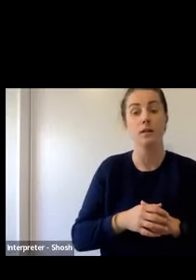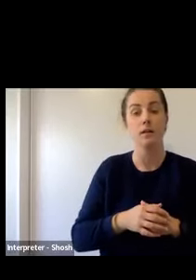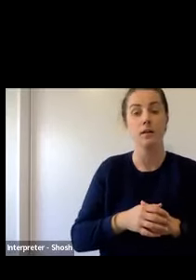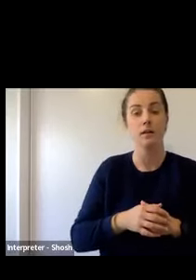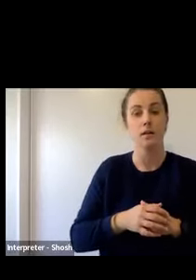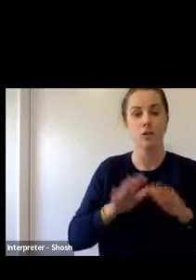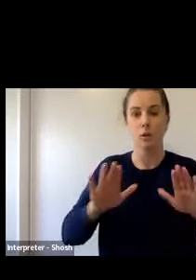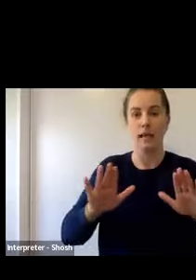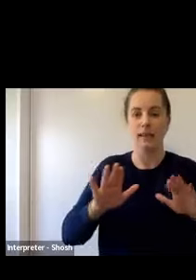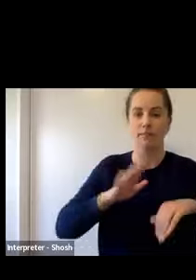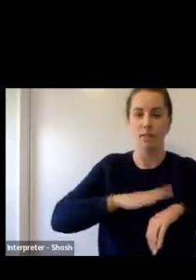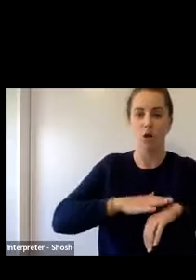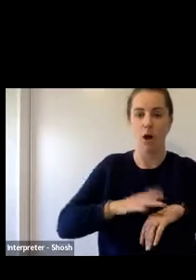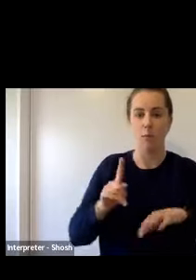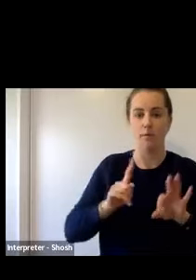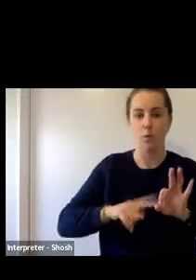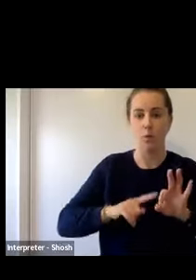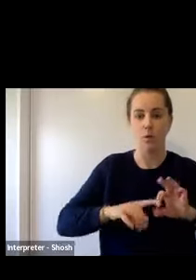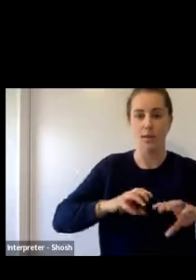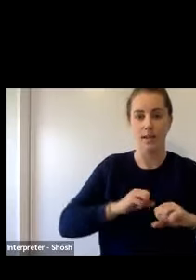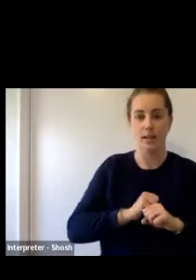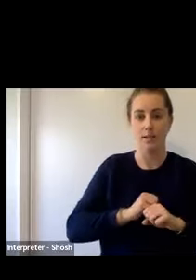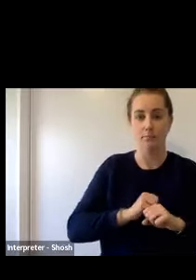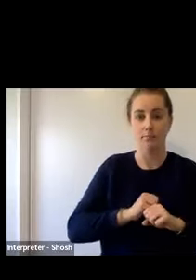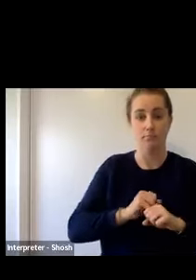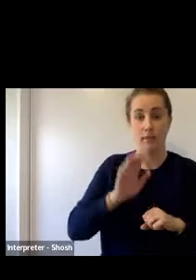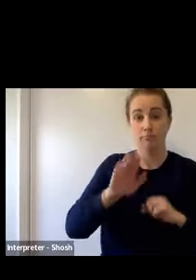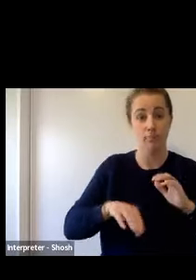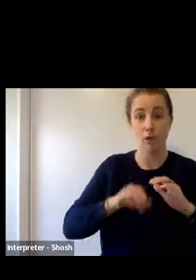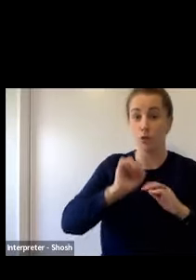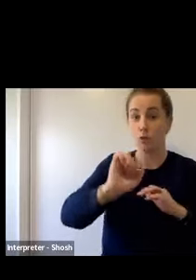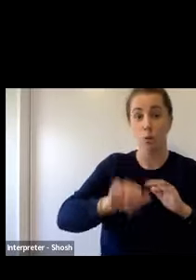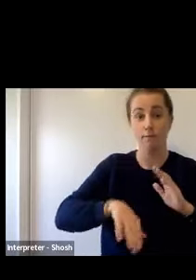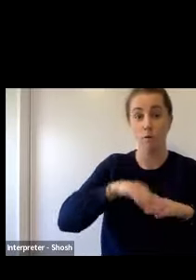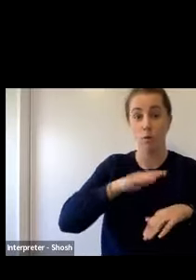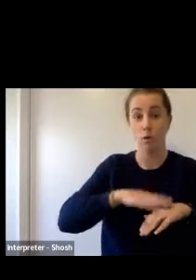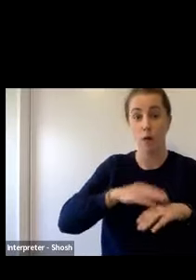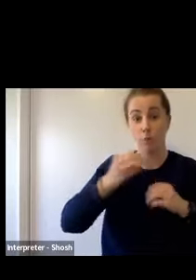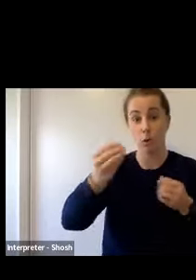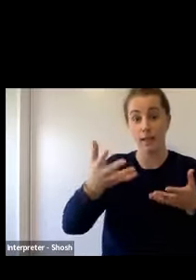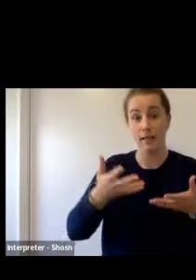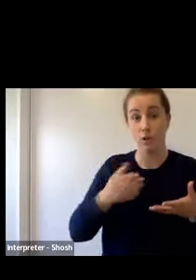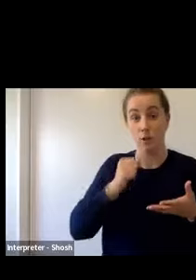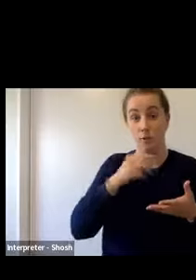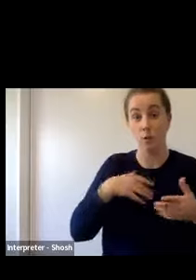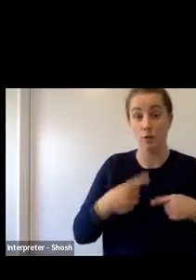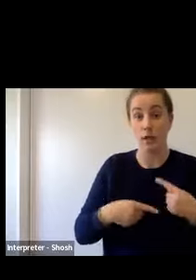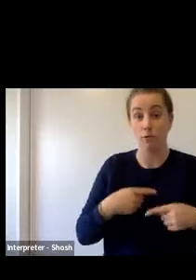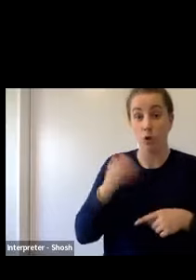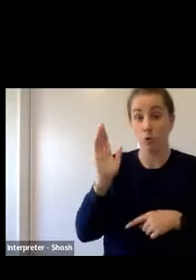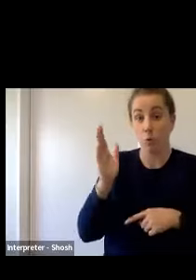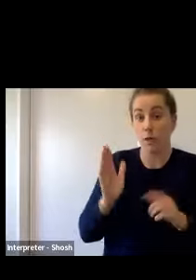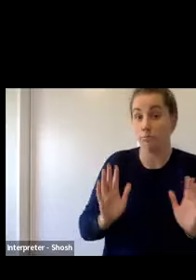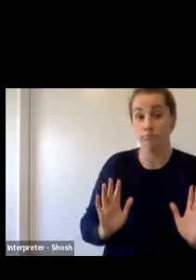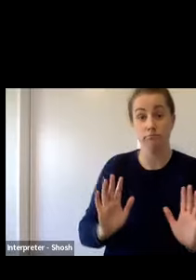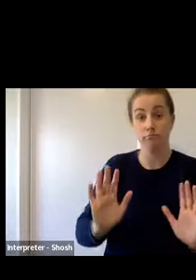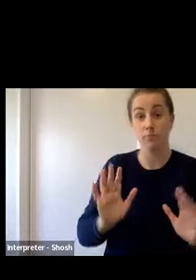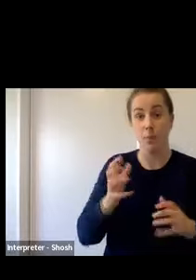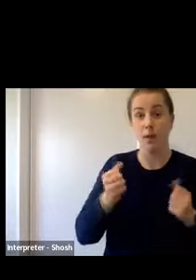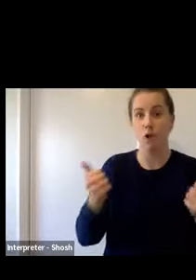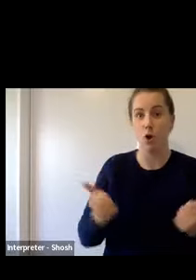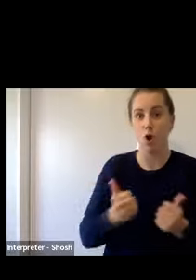to leave some time for questioning. It's your time entirely, so please let us know if you want to continue talking. But we do have